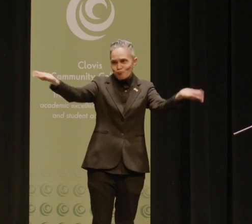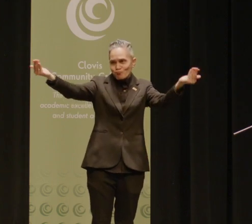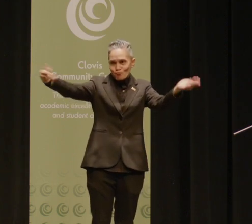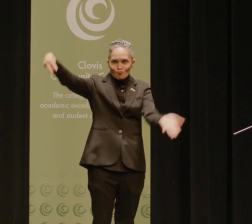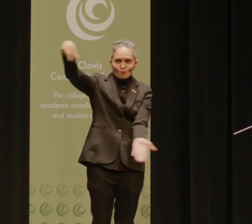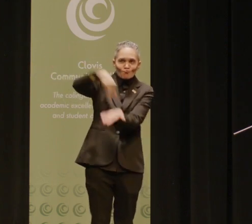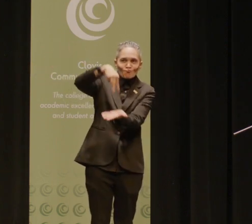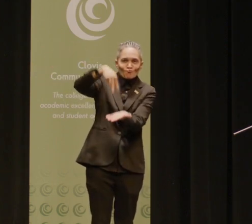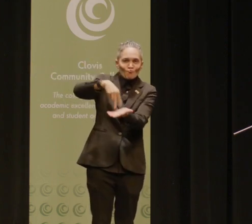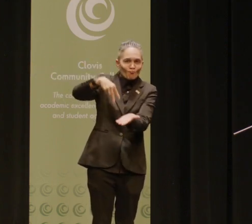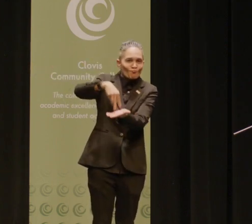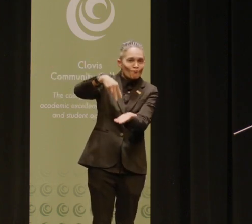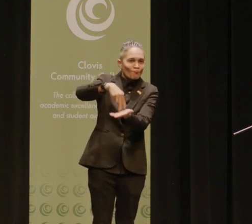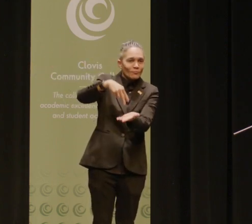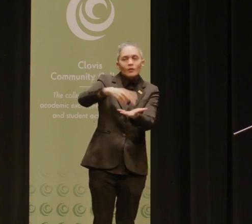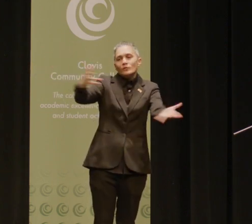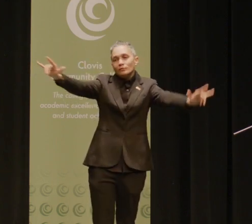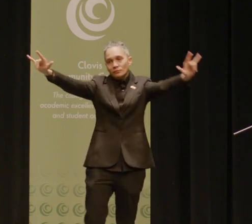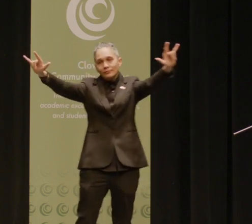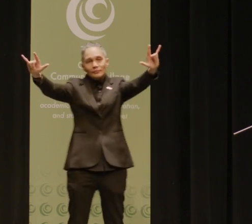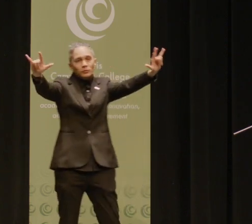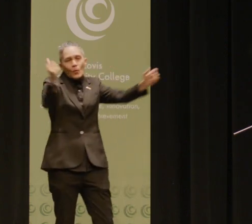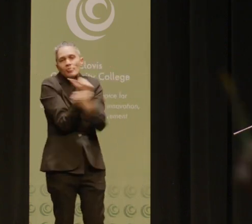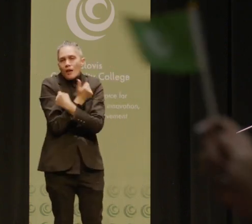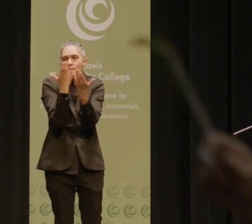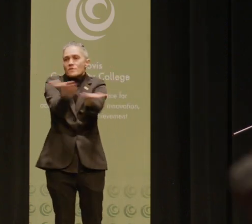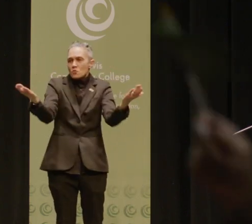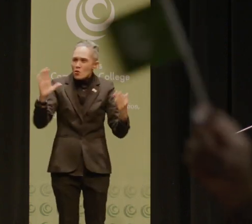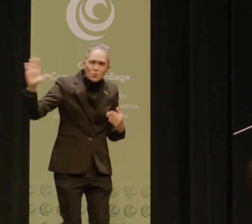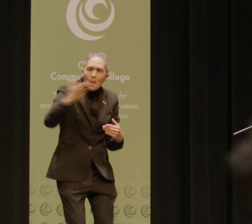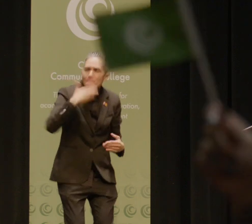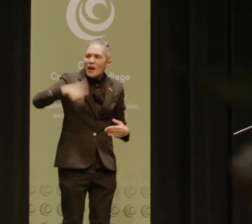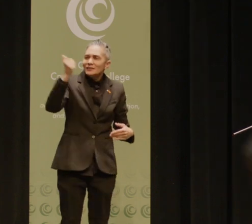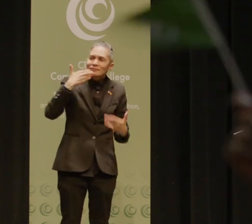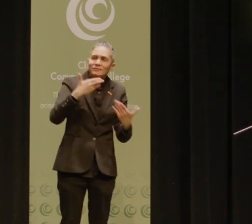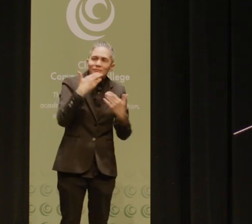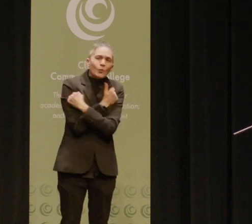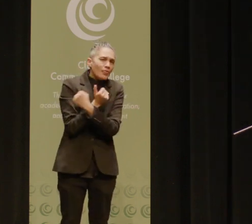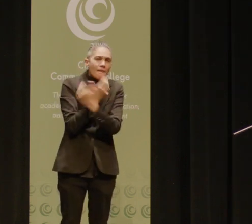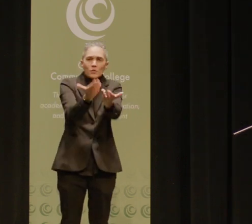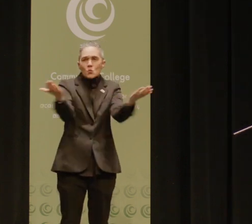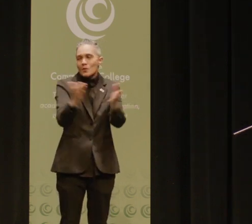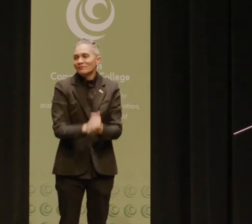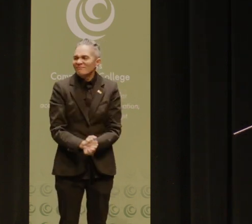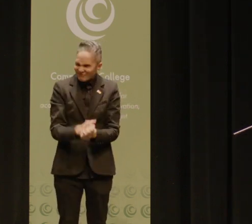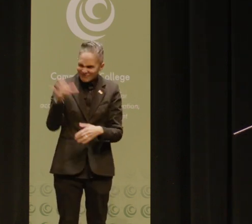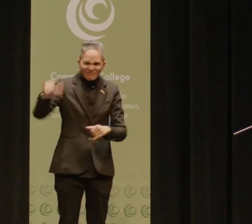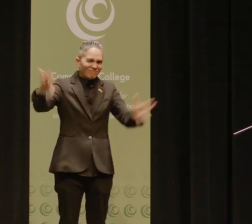stand, stand. We love you. You are doing it. Yes, yes, we love you.